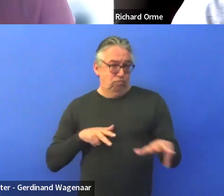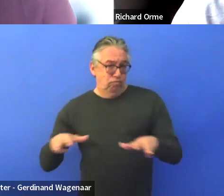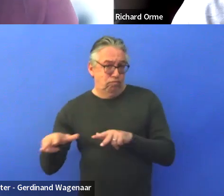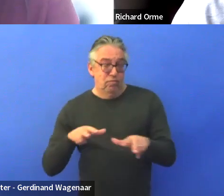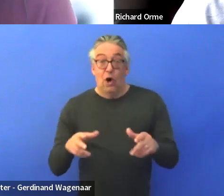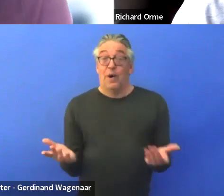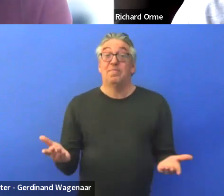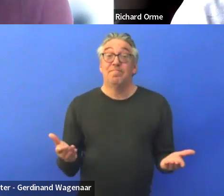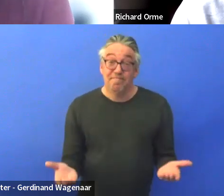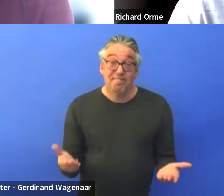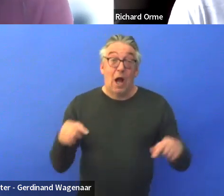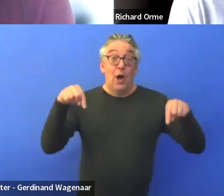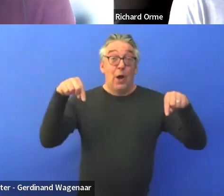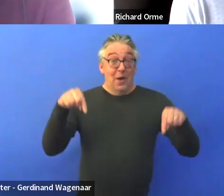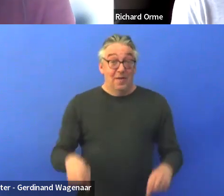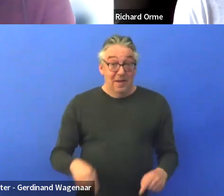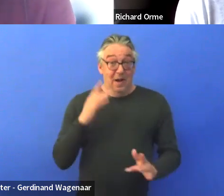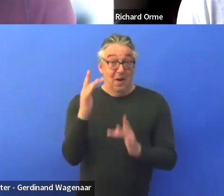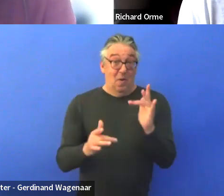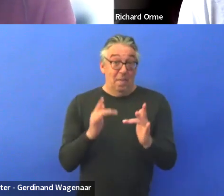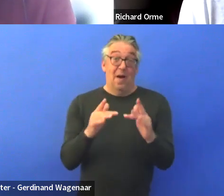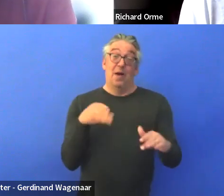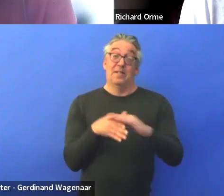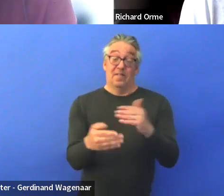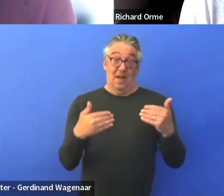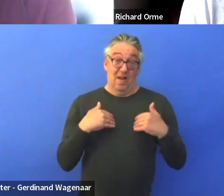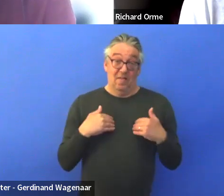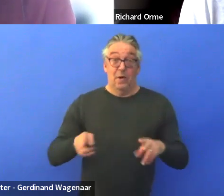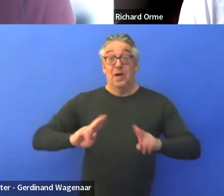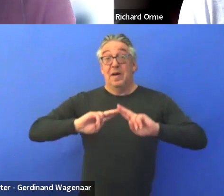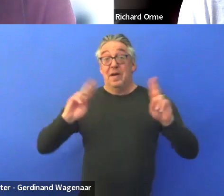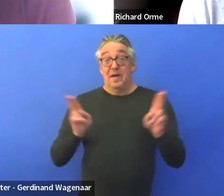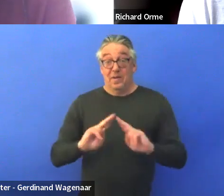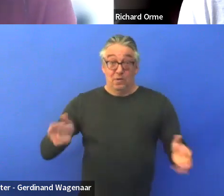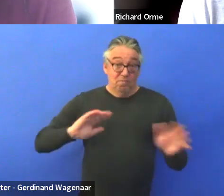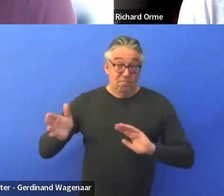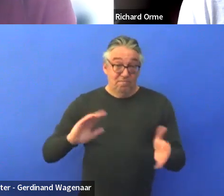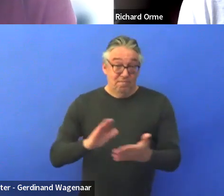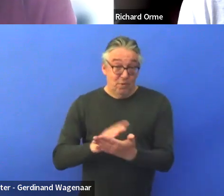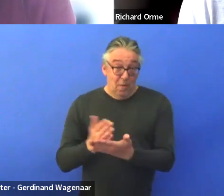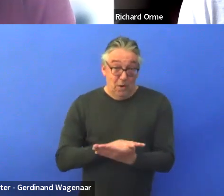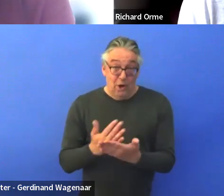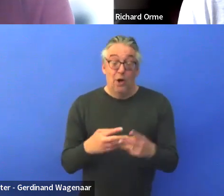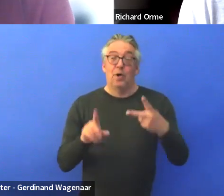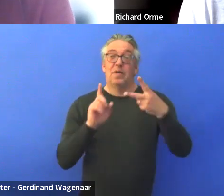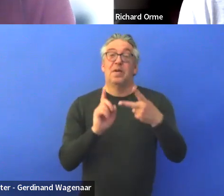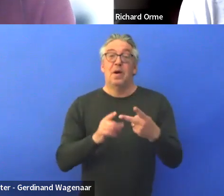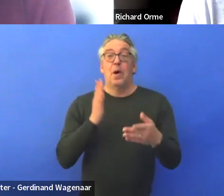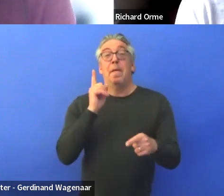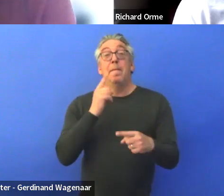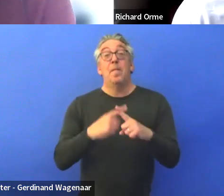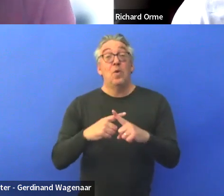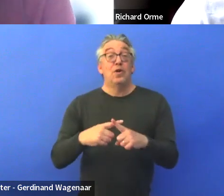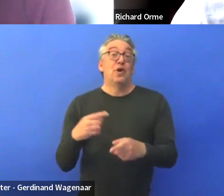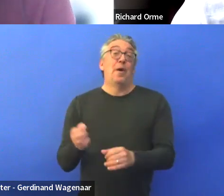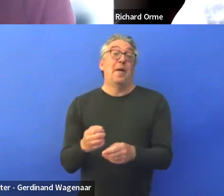or training we organize at EDF, is accessible with international sign language interpretation and live captioning. You